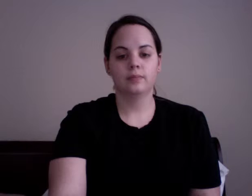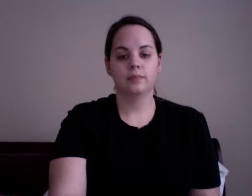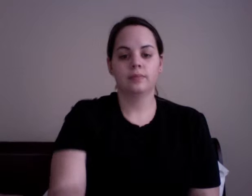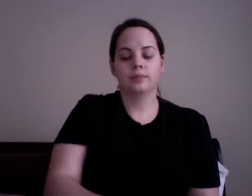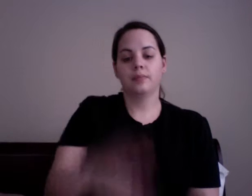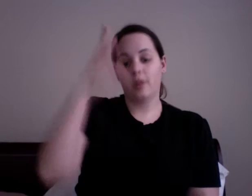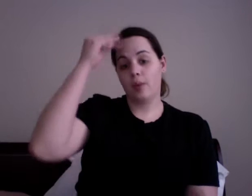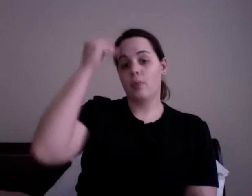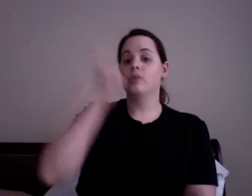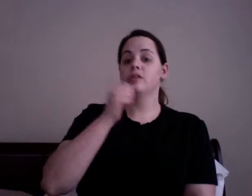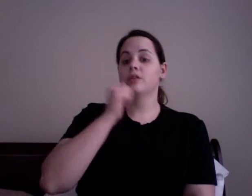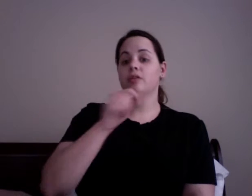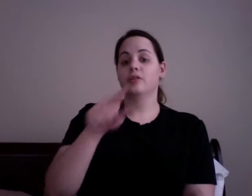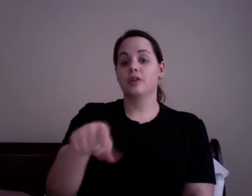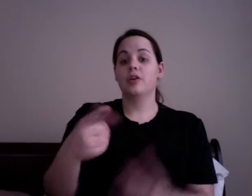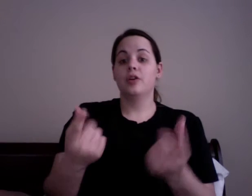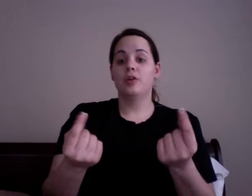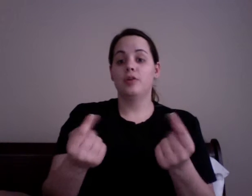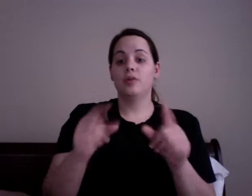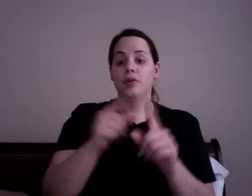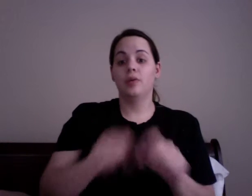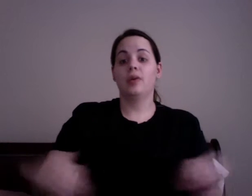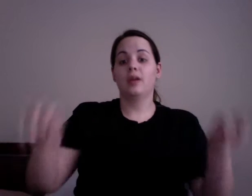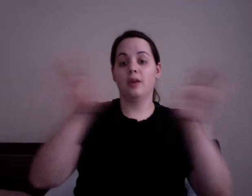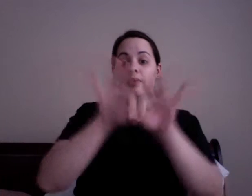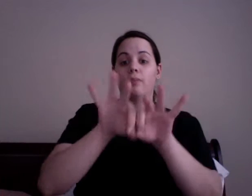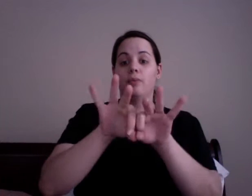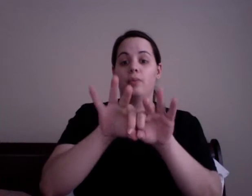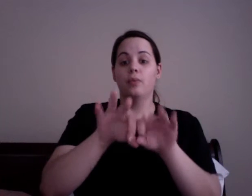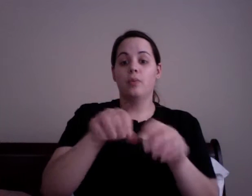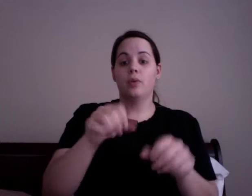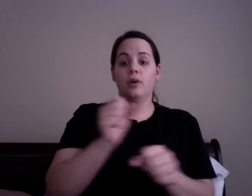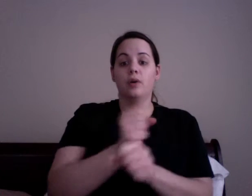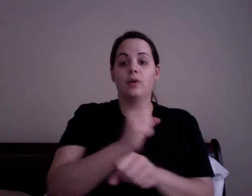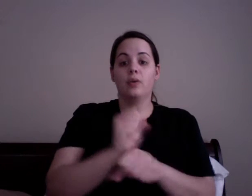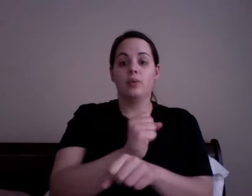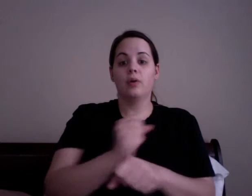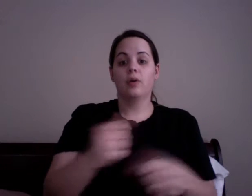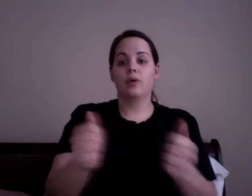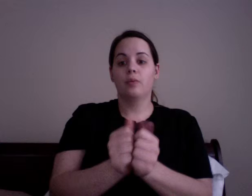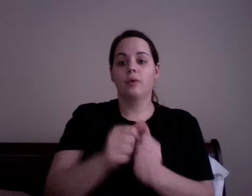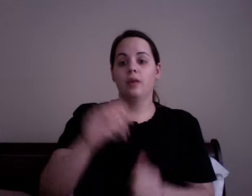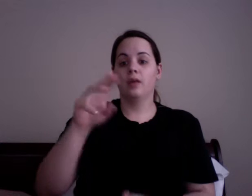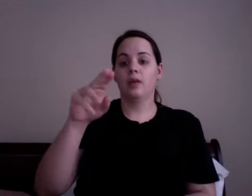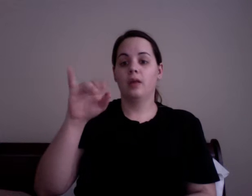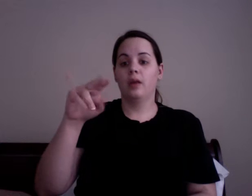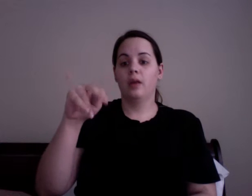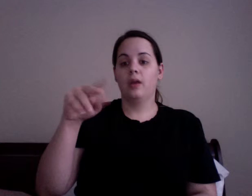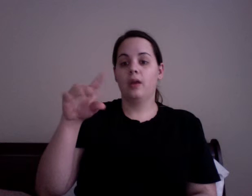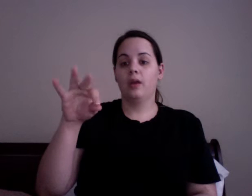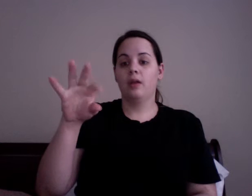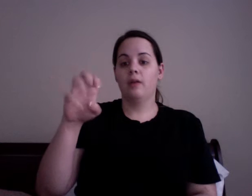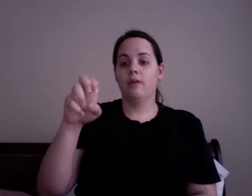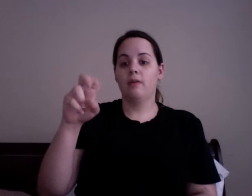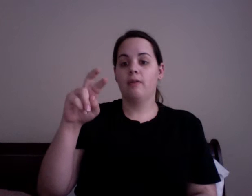Boys and girls, we've been doing some really important work with inferring in our mini lessons, haven't we? And we know that when we infer, we use clues